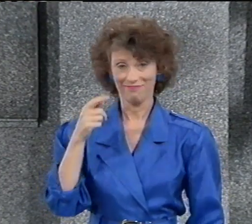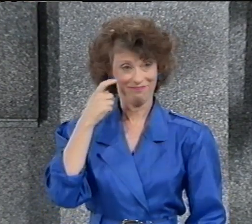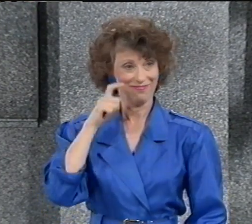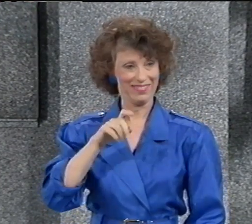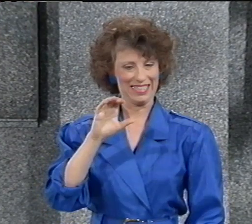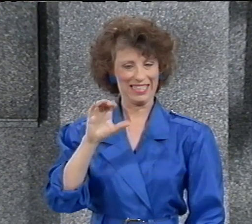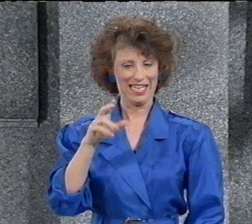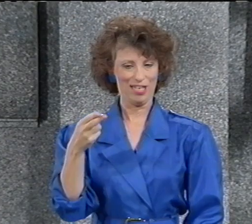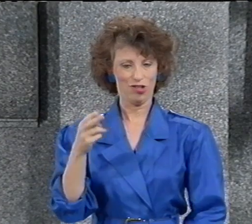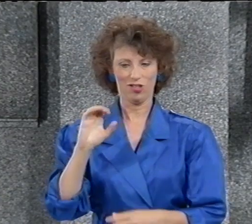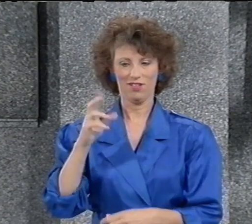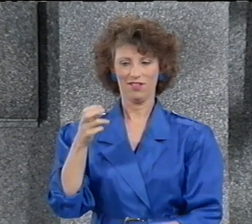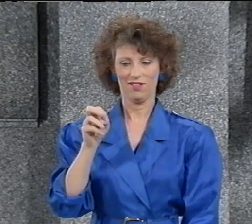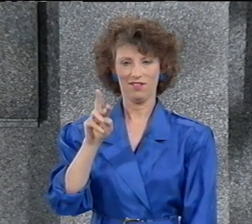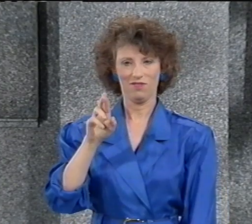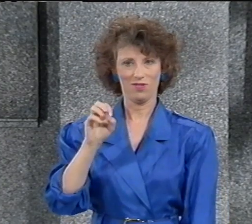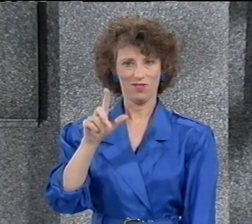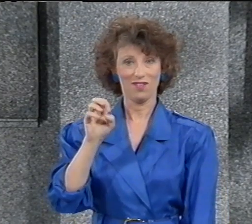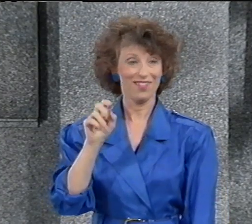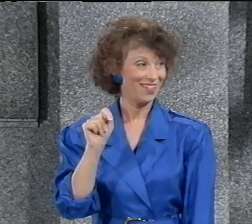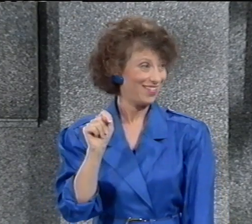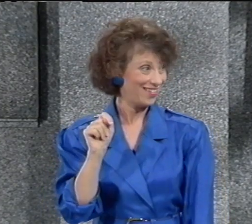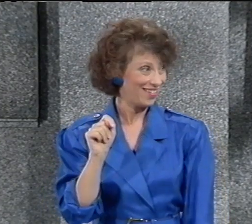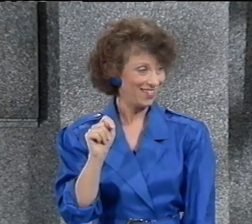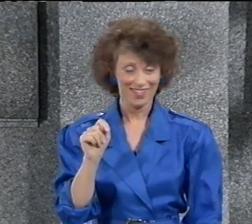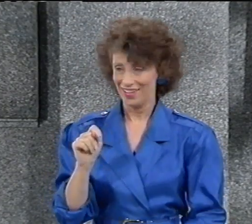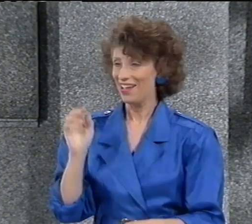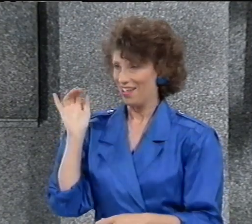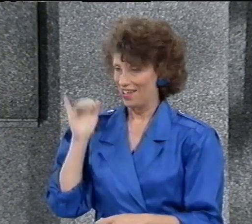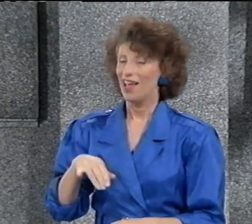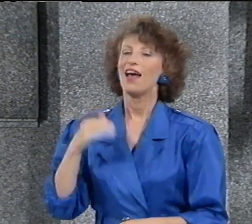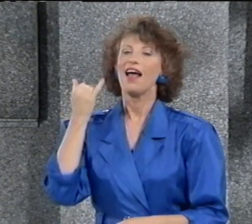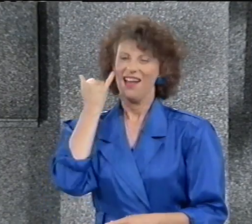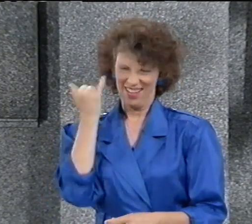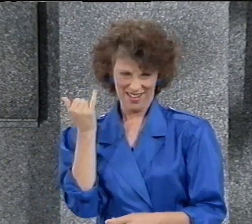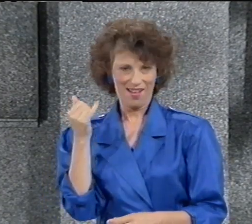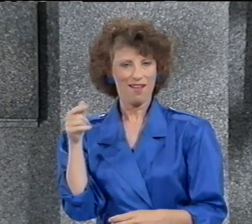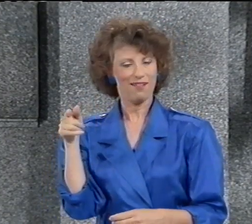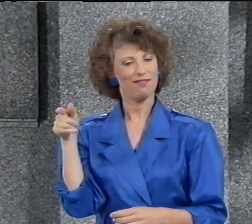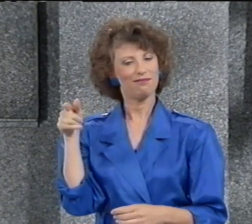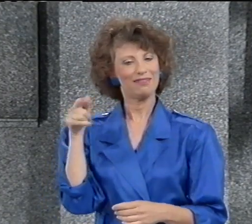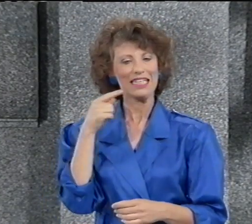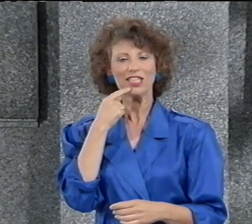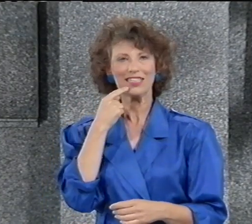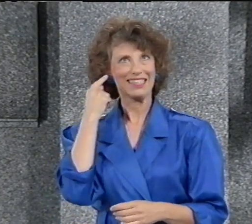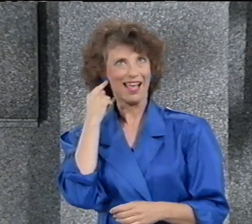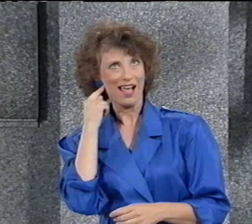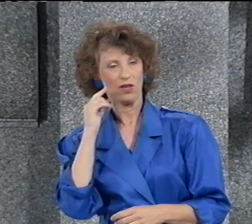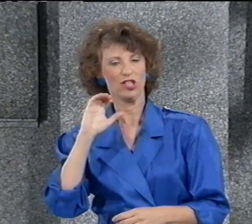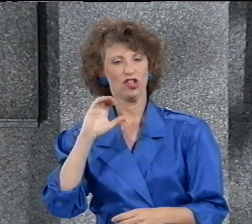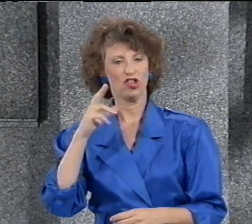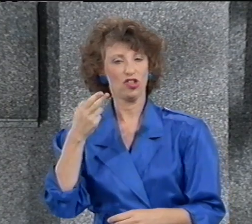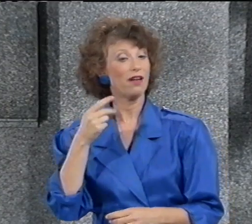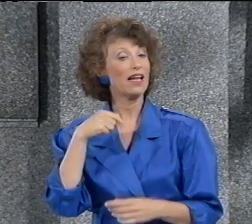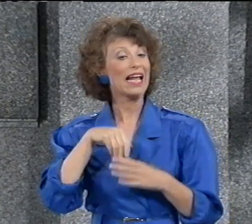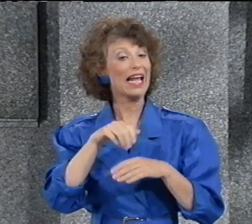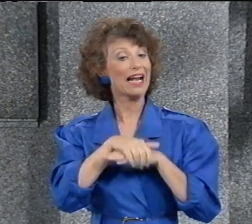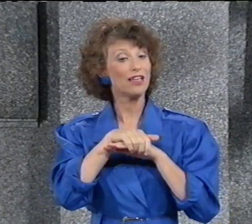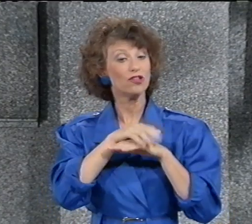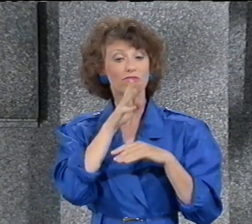on the word Chevrolet? The CH in spoken English is normally pronounced ch,